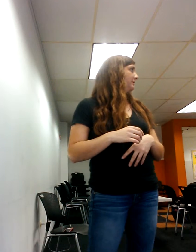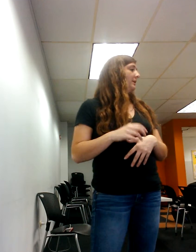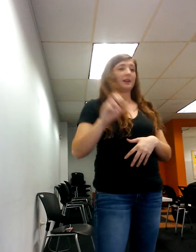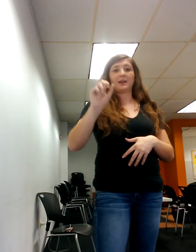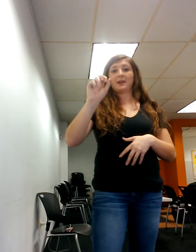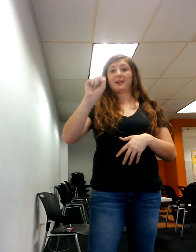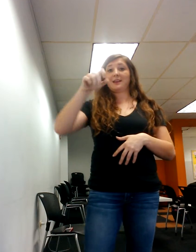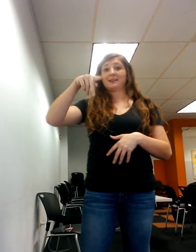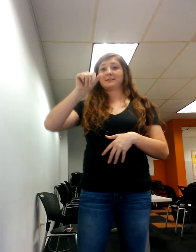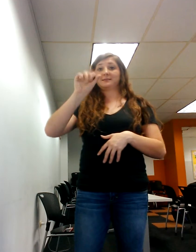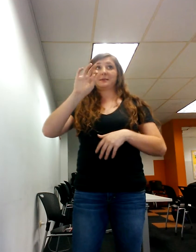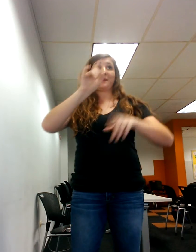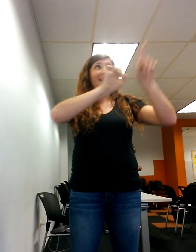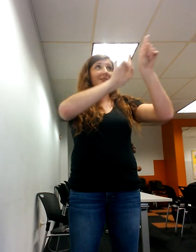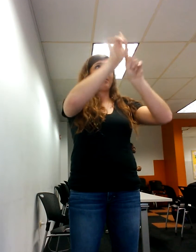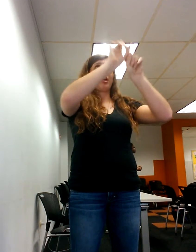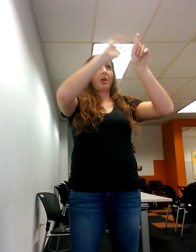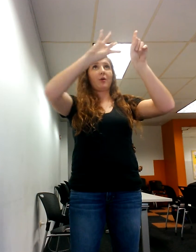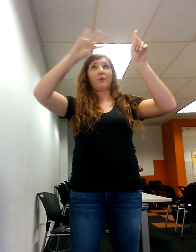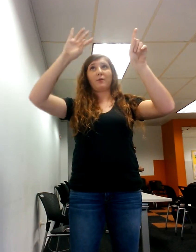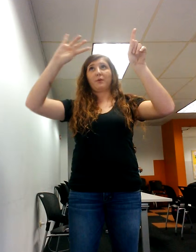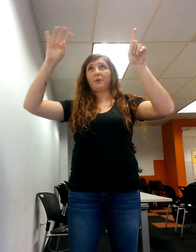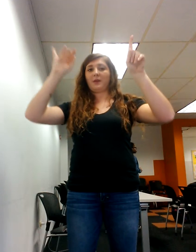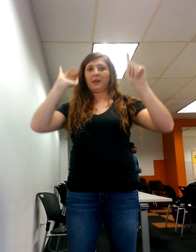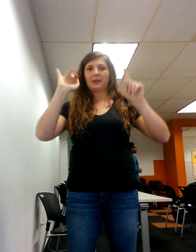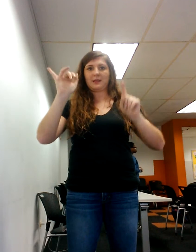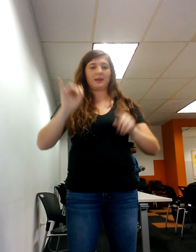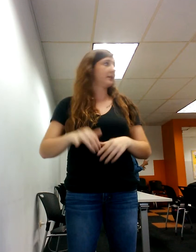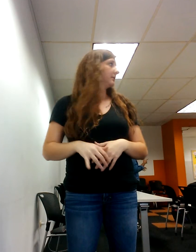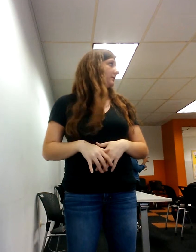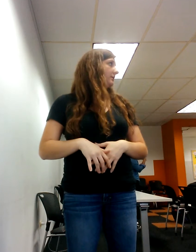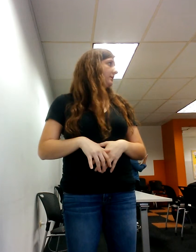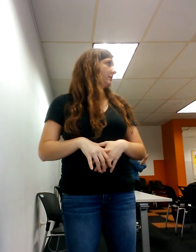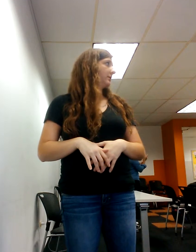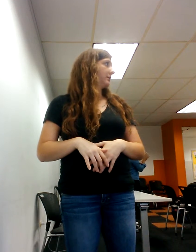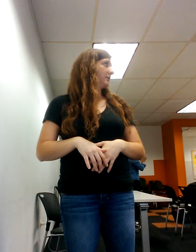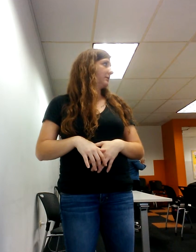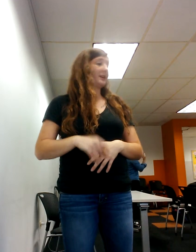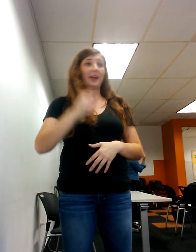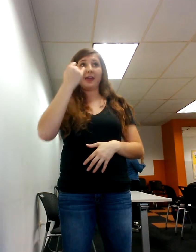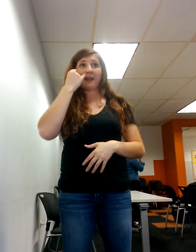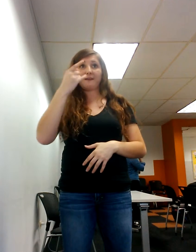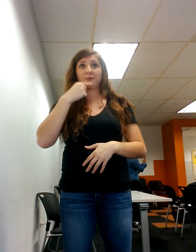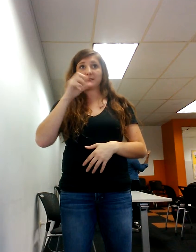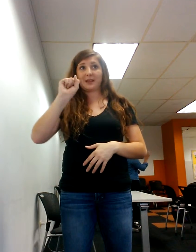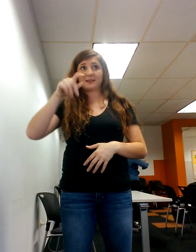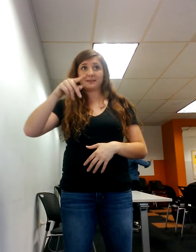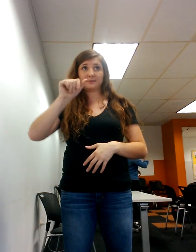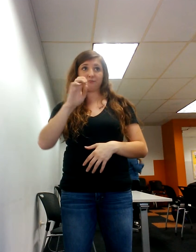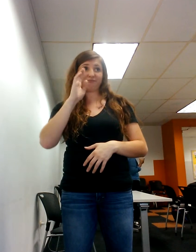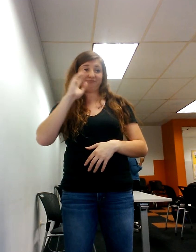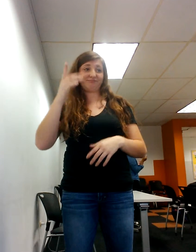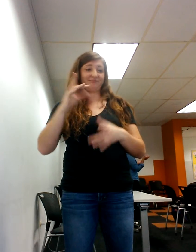voyages. I'm a Trekkie. You say space, I go right into that. I'm a Trekkie.